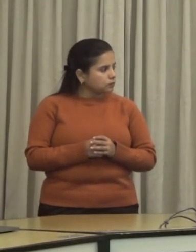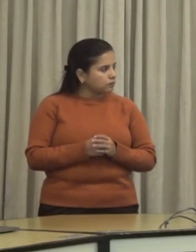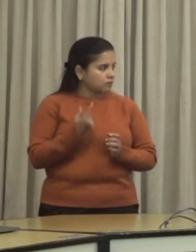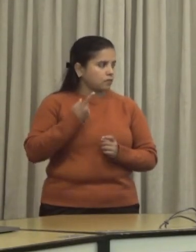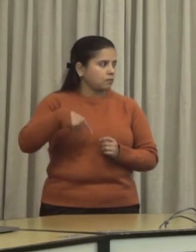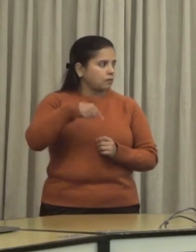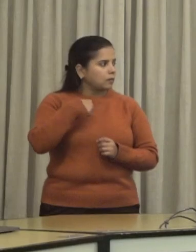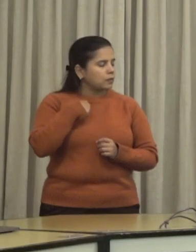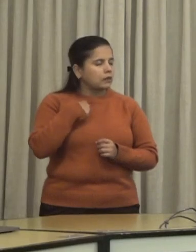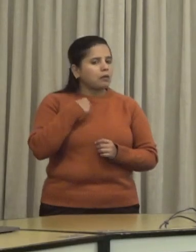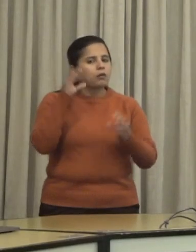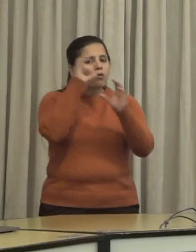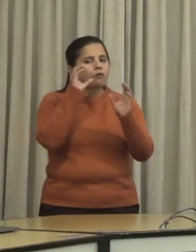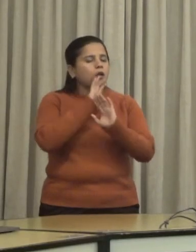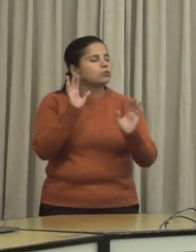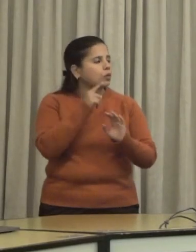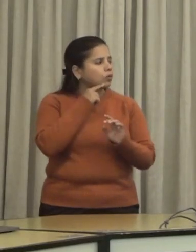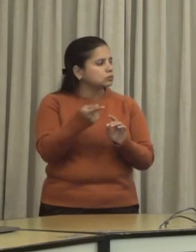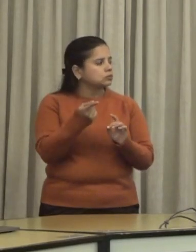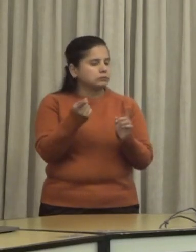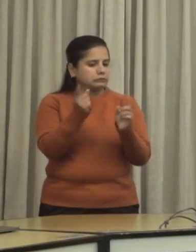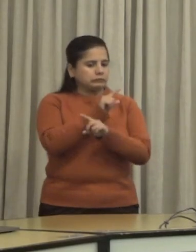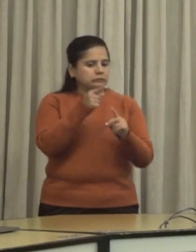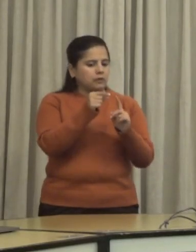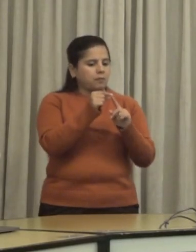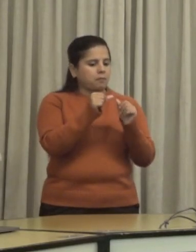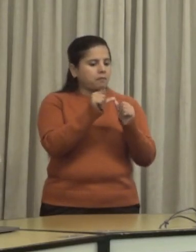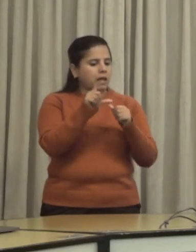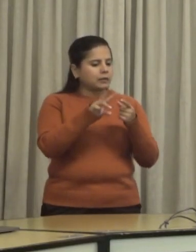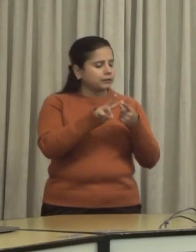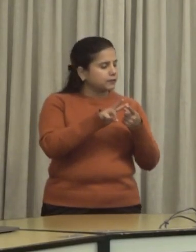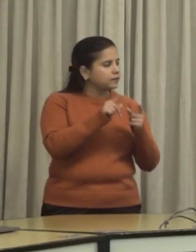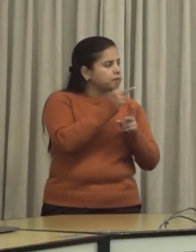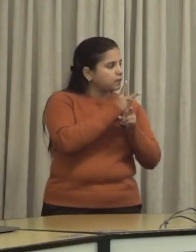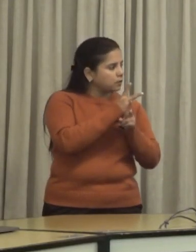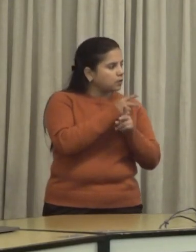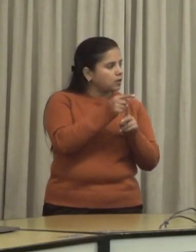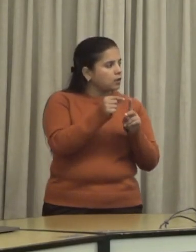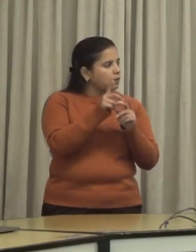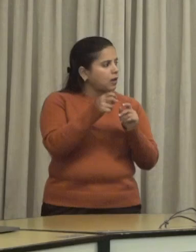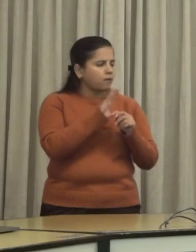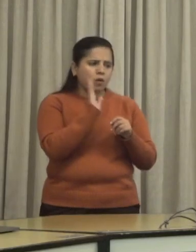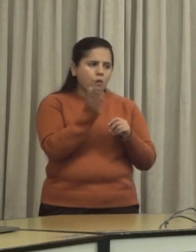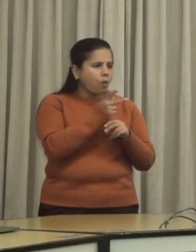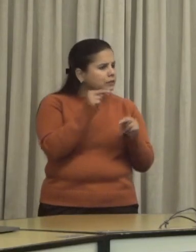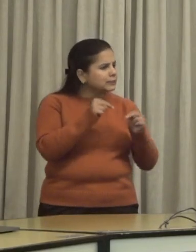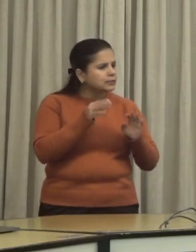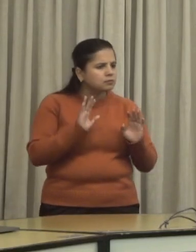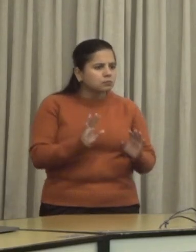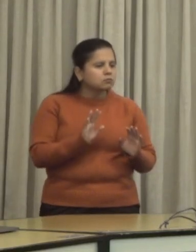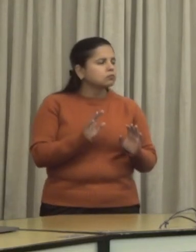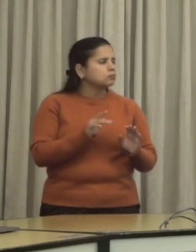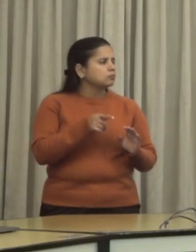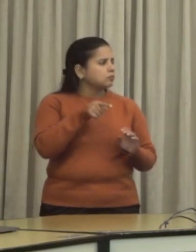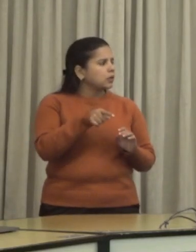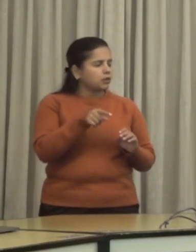we should not confuse the palliative care with it. Palliative care everybody deserves, and palliative